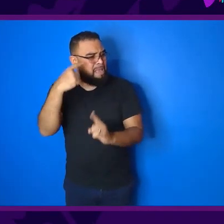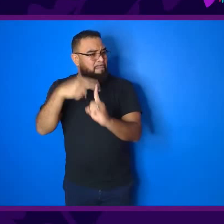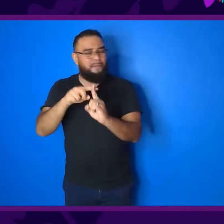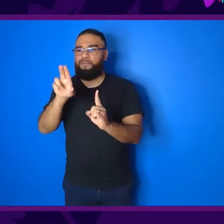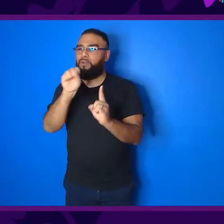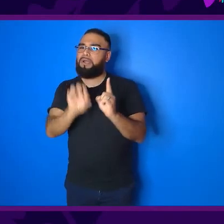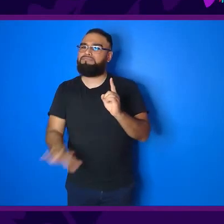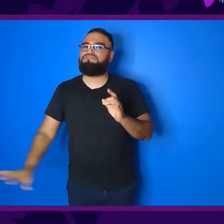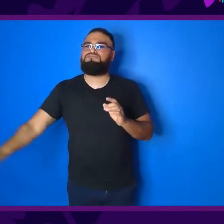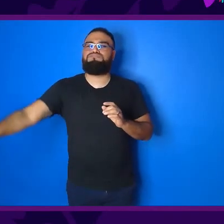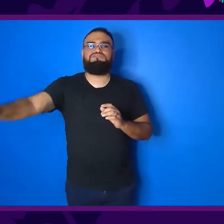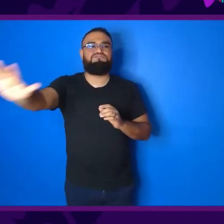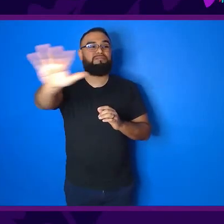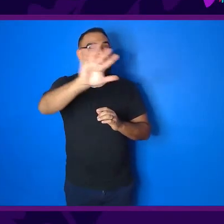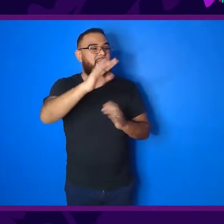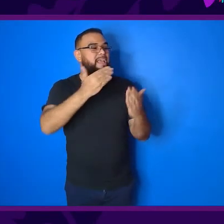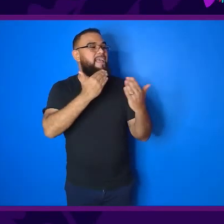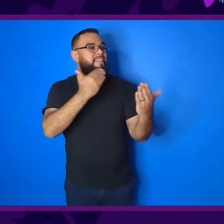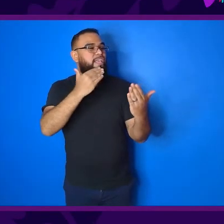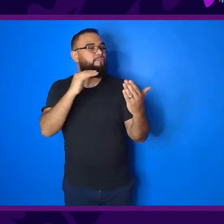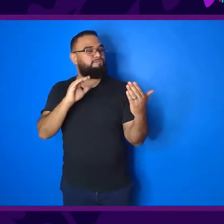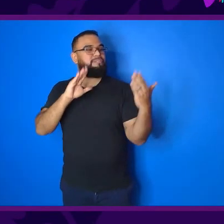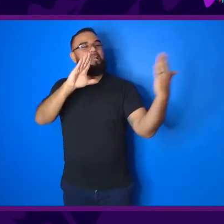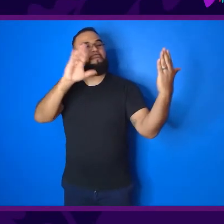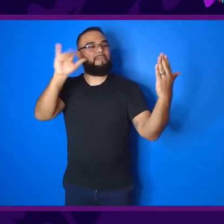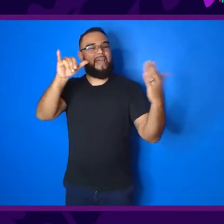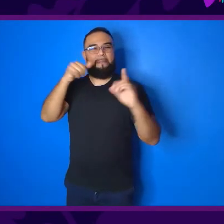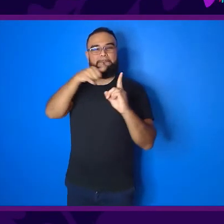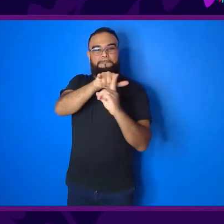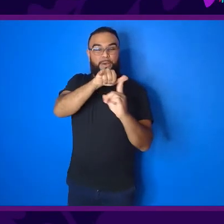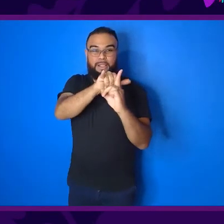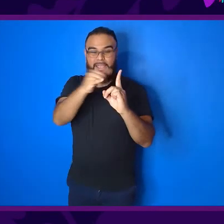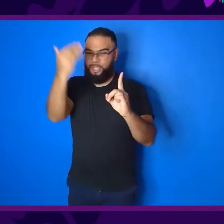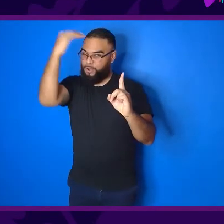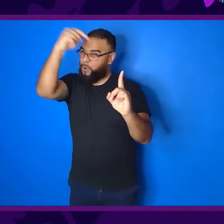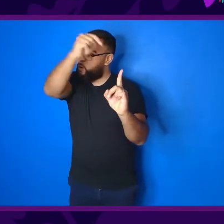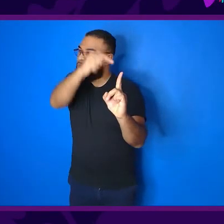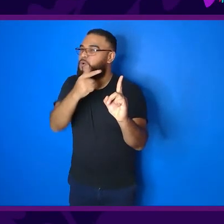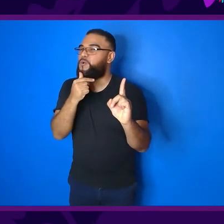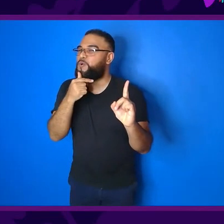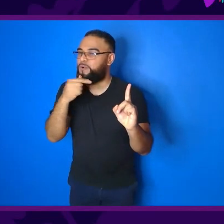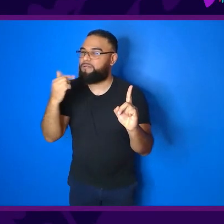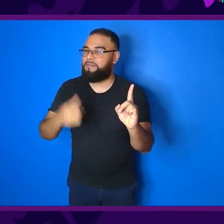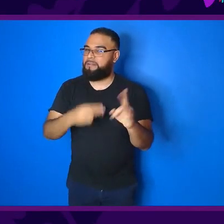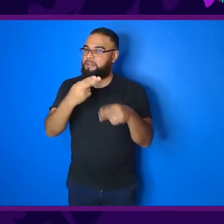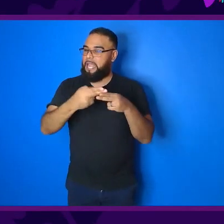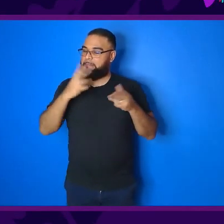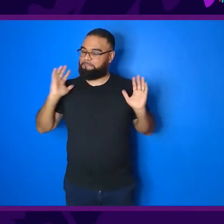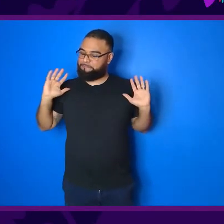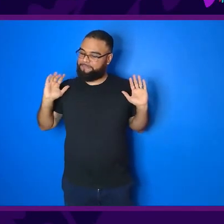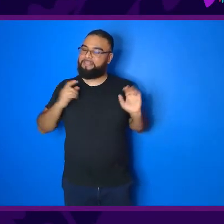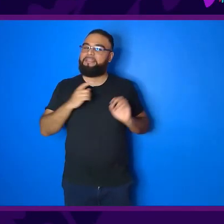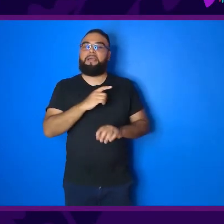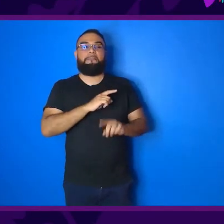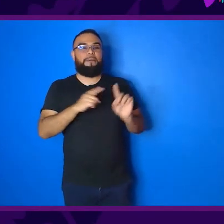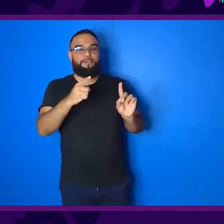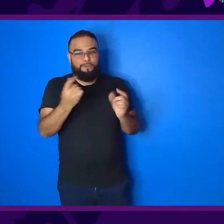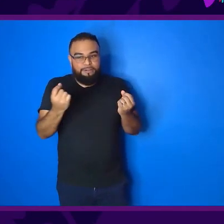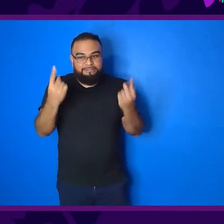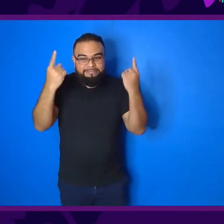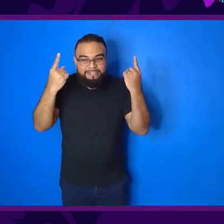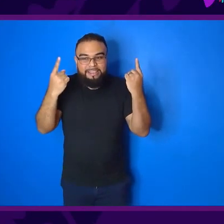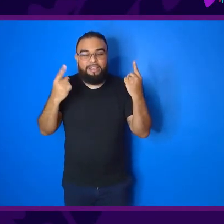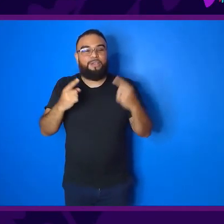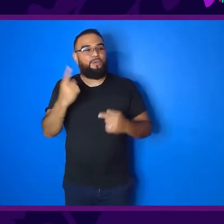to that bully. And you know who I'm talking about, okay? And so when you do that, you make us all very proud, and you really give